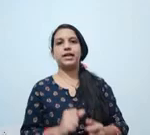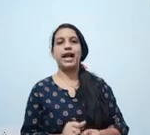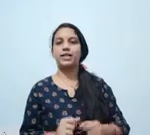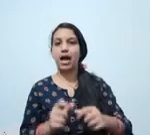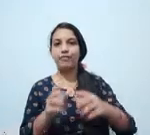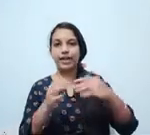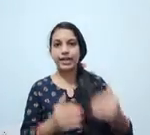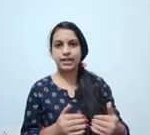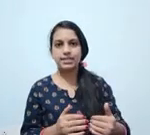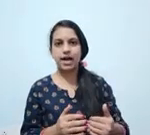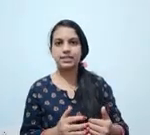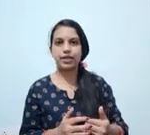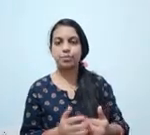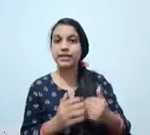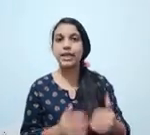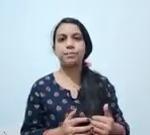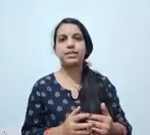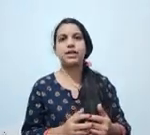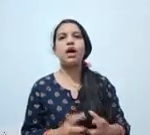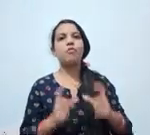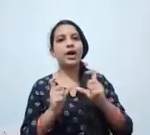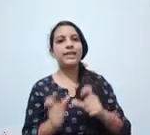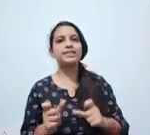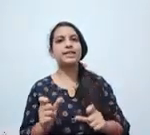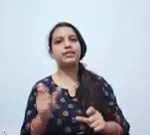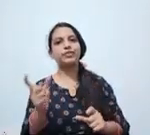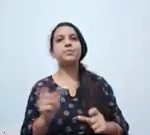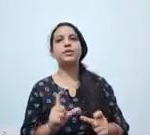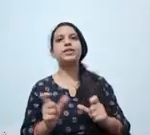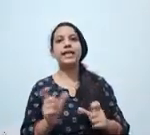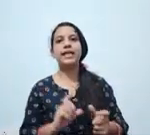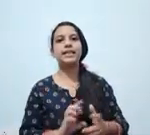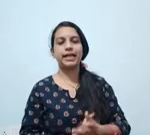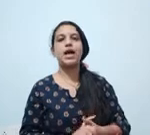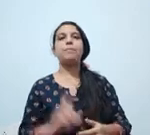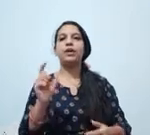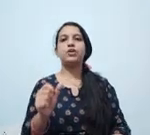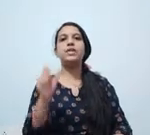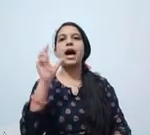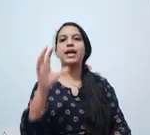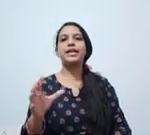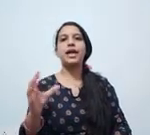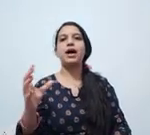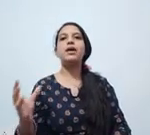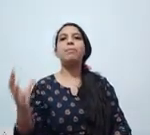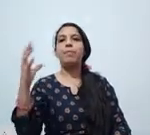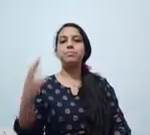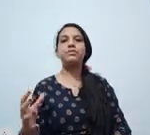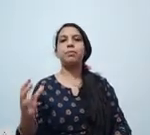and the ventricles are said to be thick muscle. Why is there difference between thin and thick? Because the atria pumps the